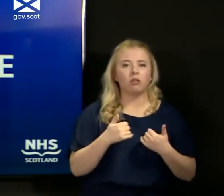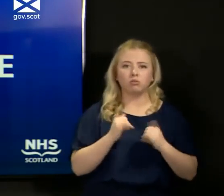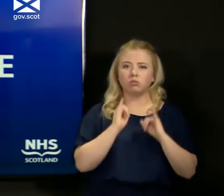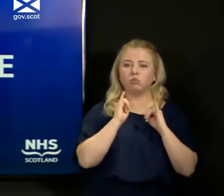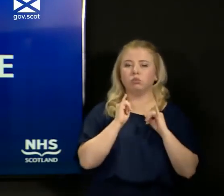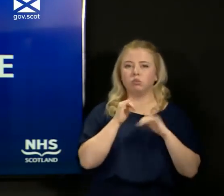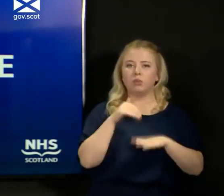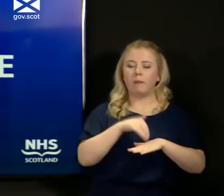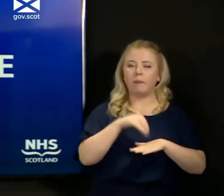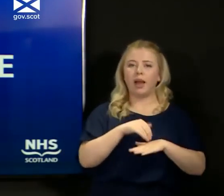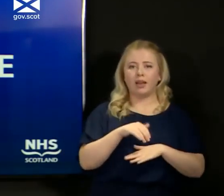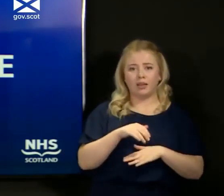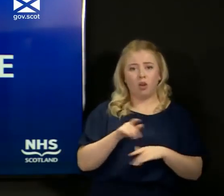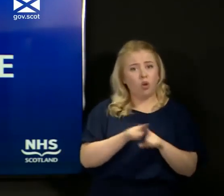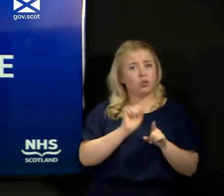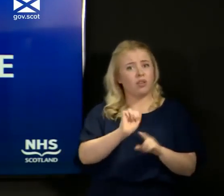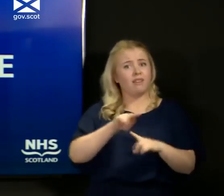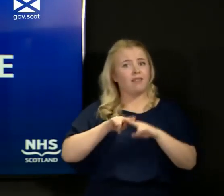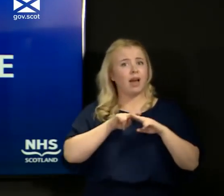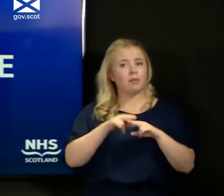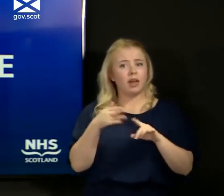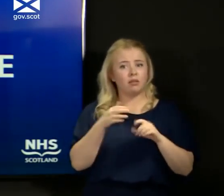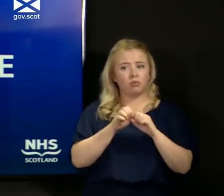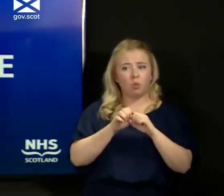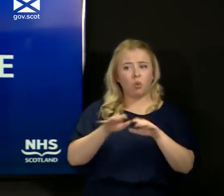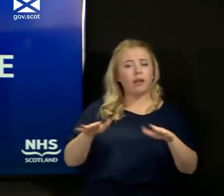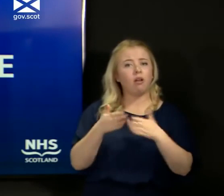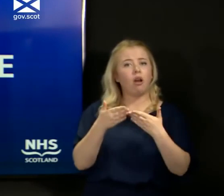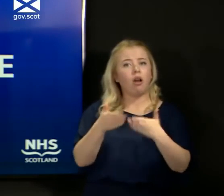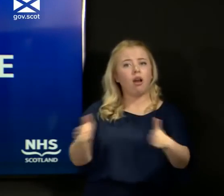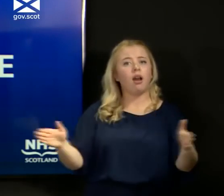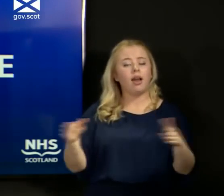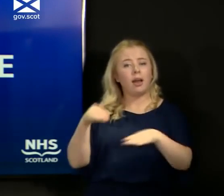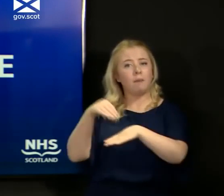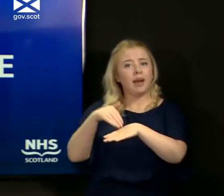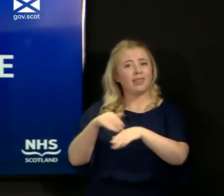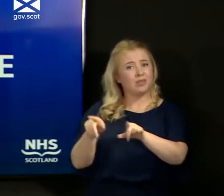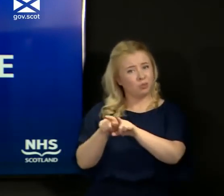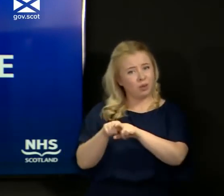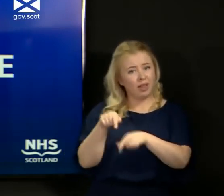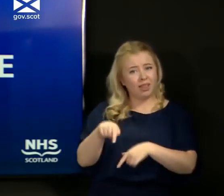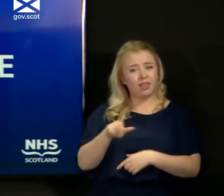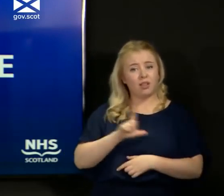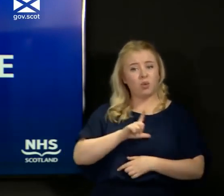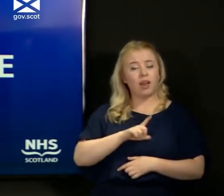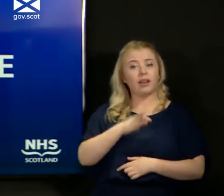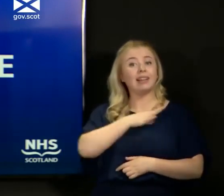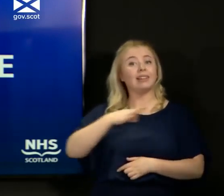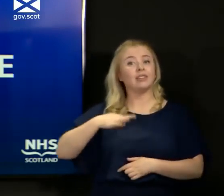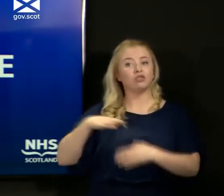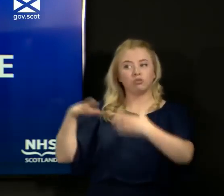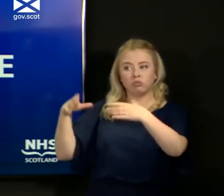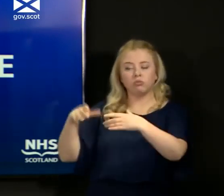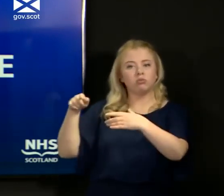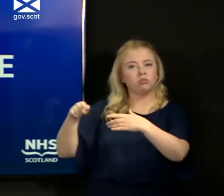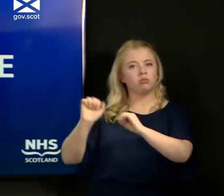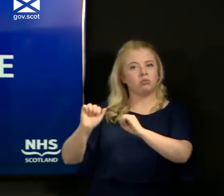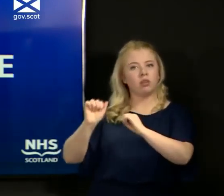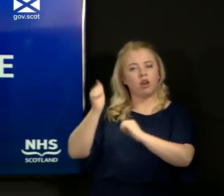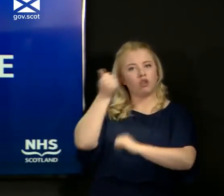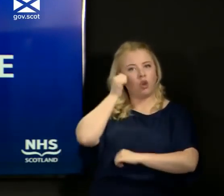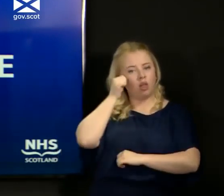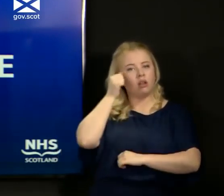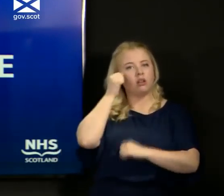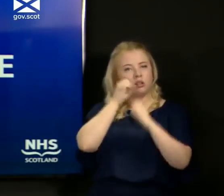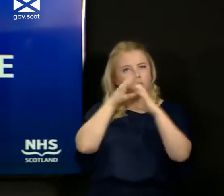well, because it has a wider impact as well that needs to be taken into account. So these clinicians take these decisions fully in the knowledge of